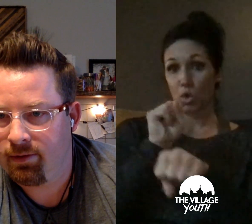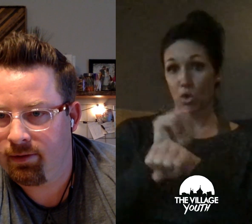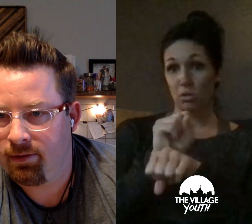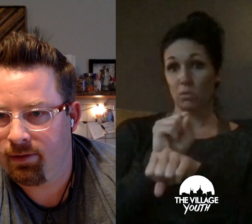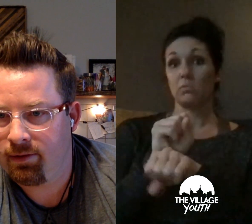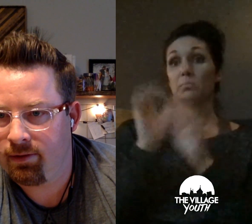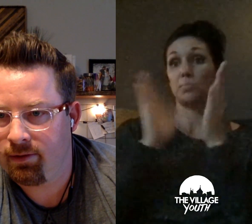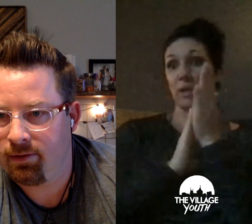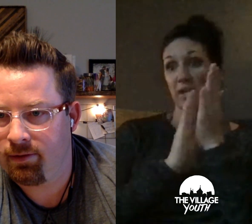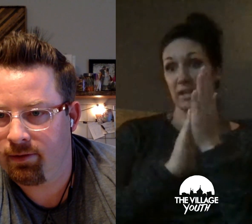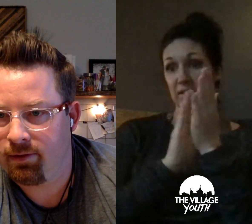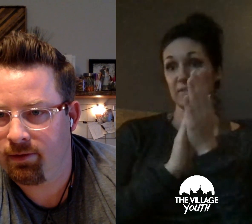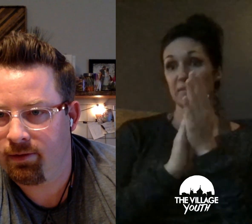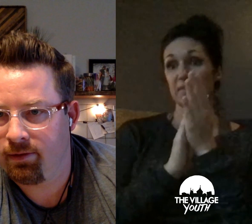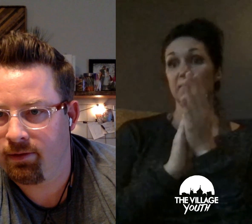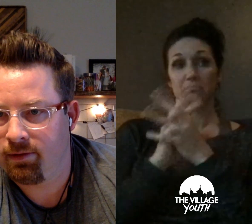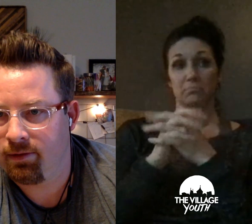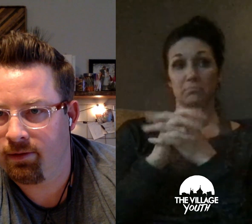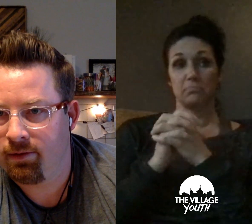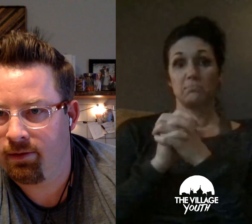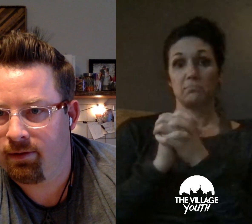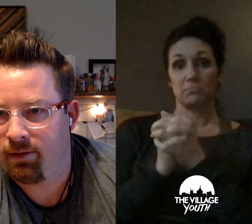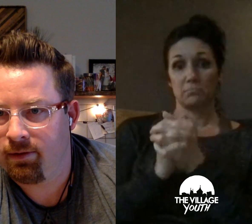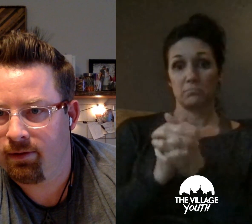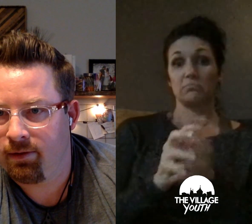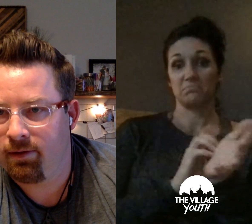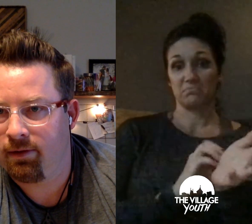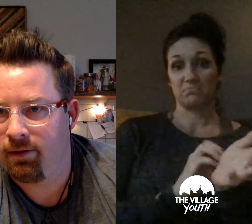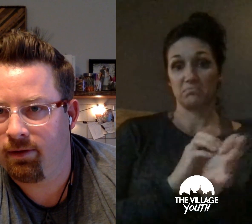So praise for raises at work and protection while.